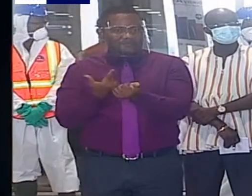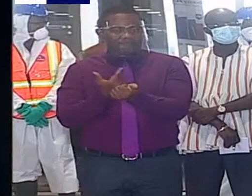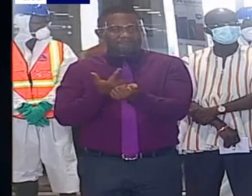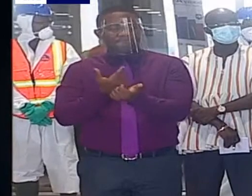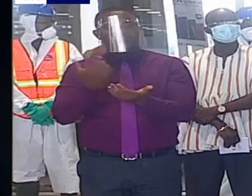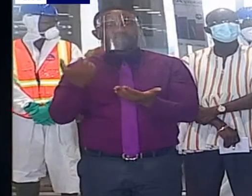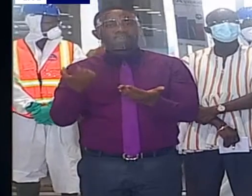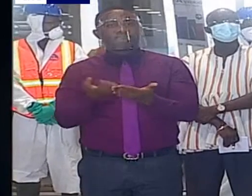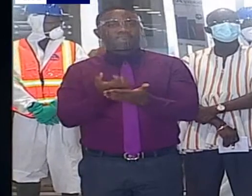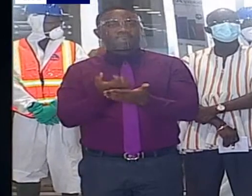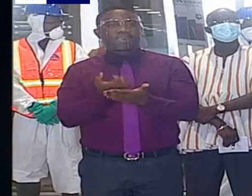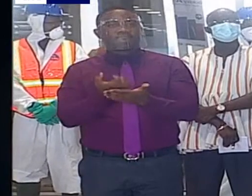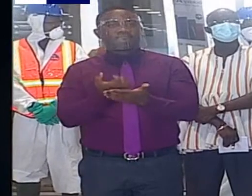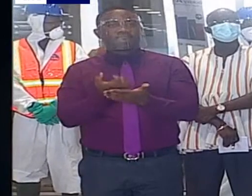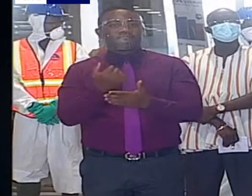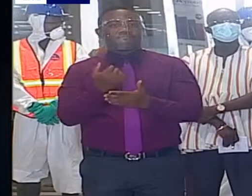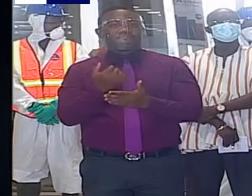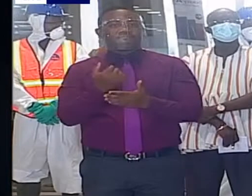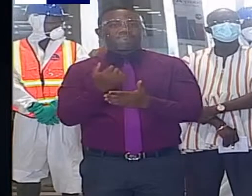It was not an easy task.